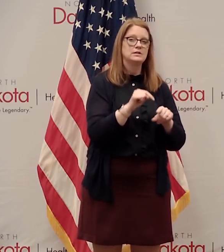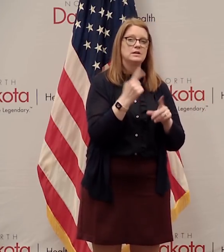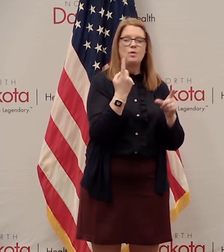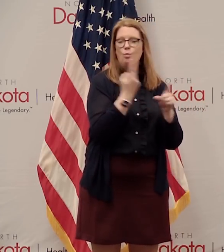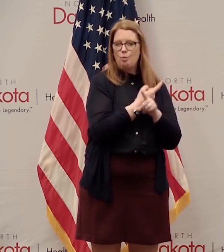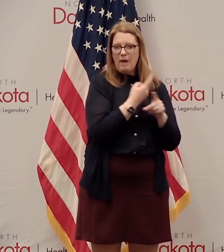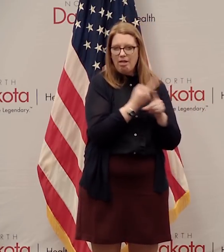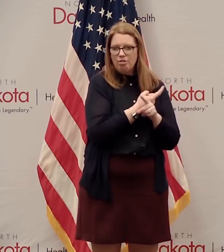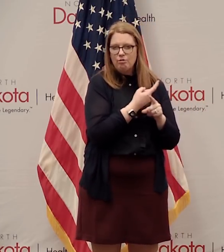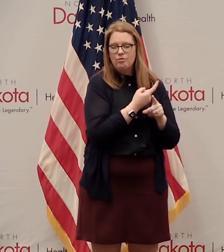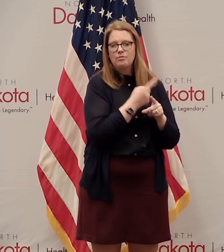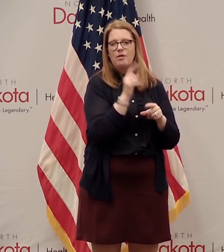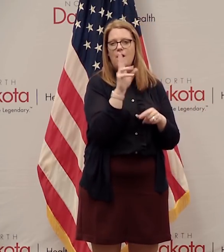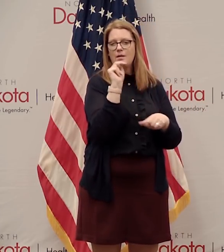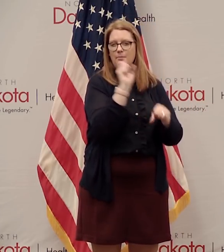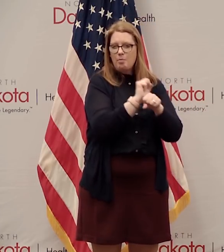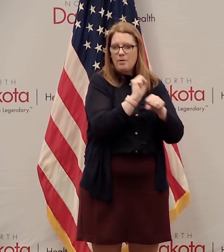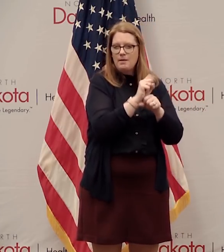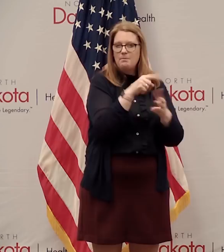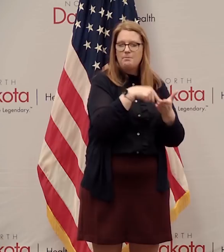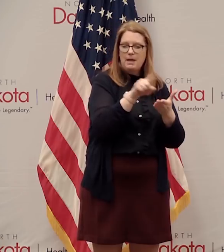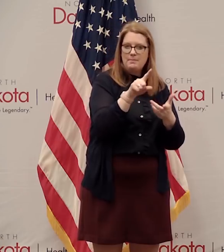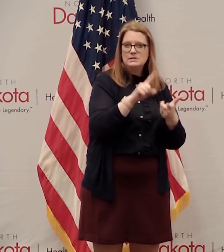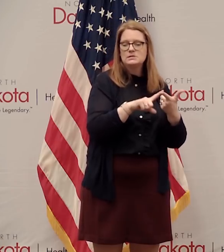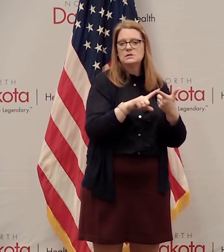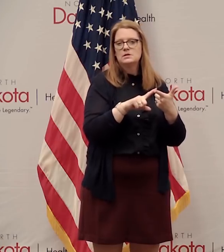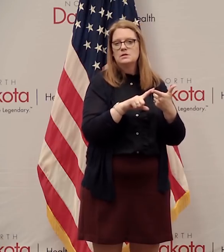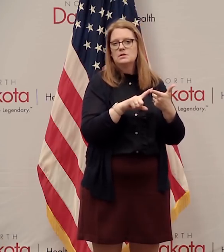regular unemployment payments, the